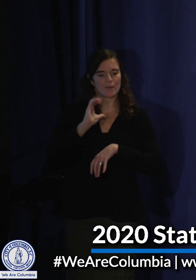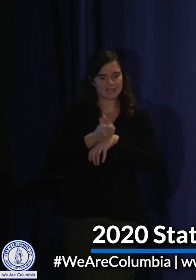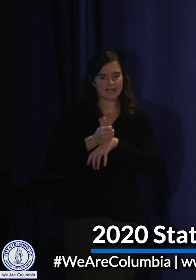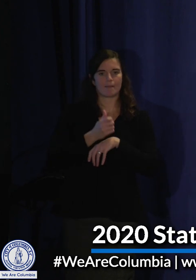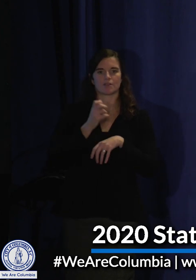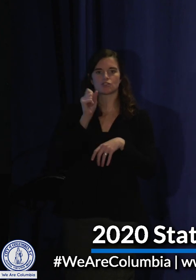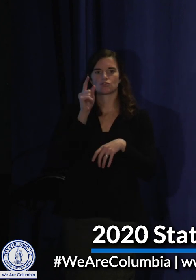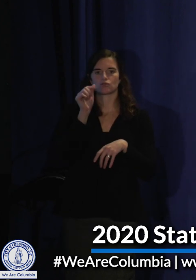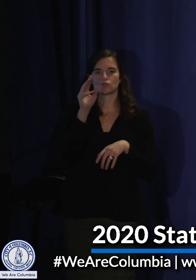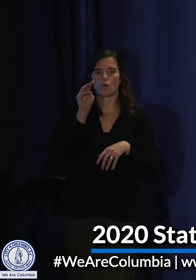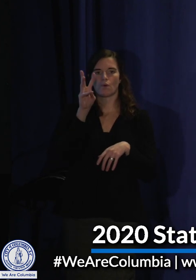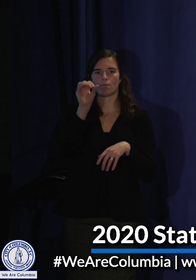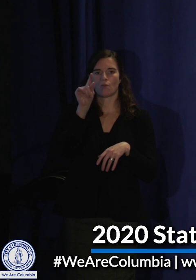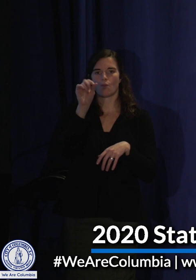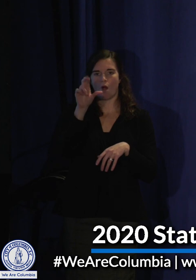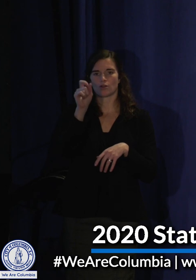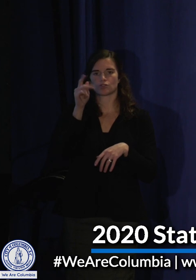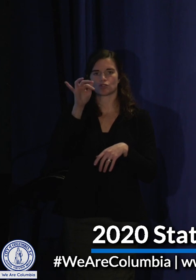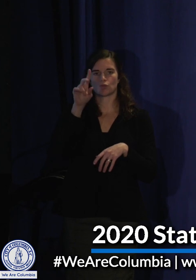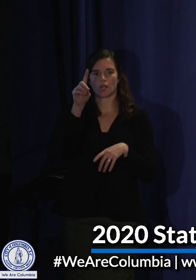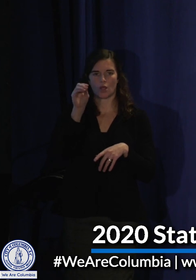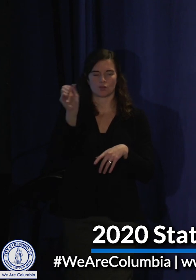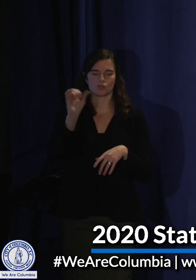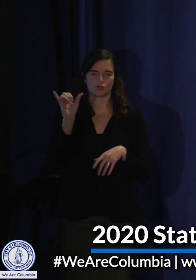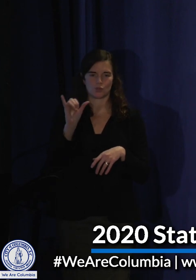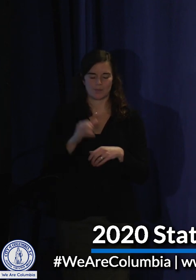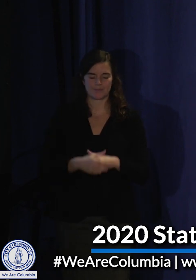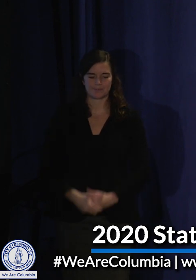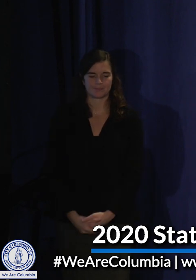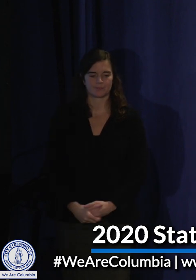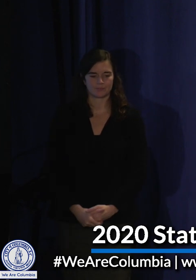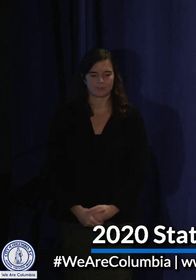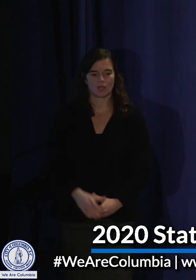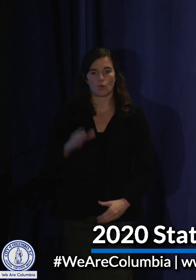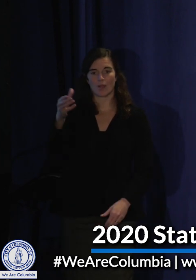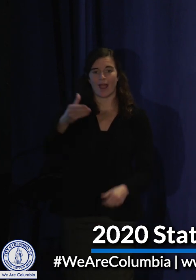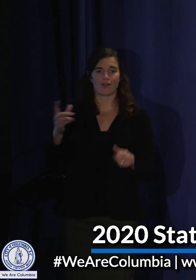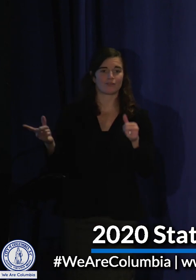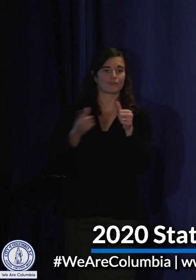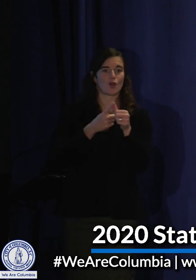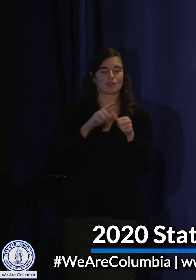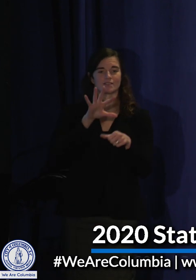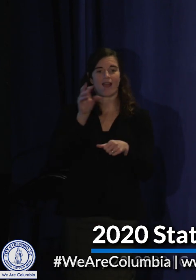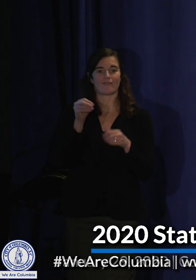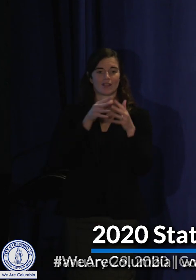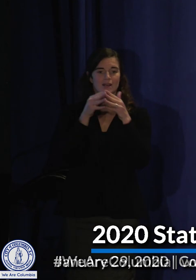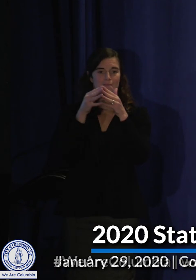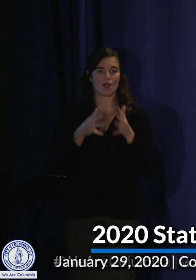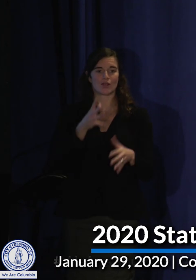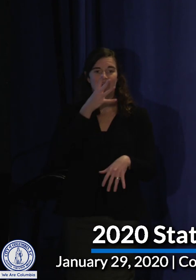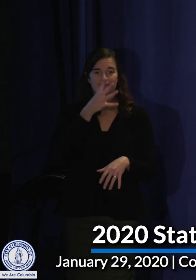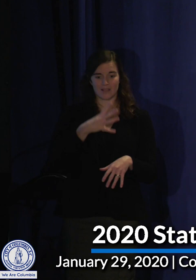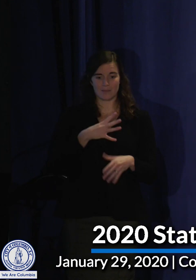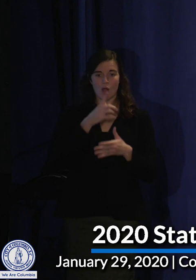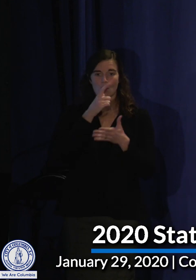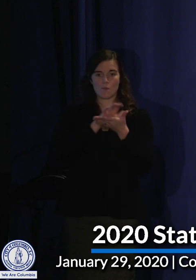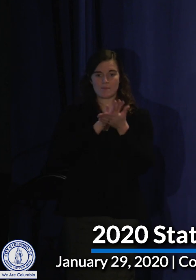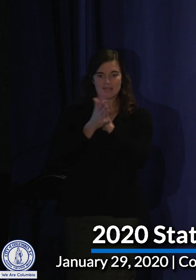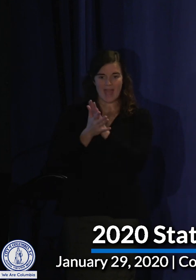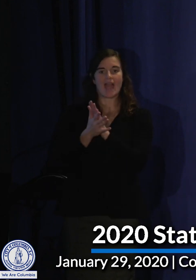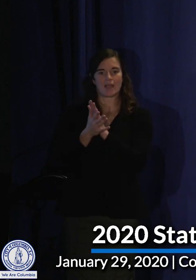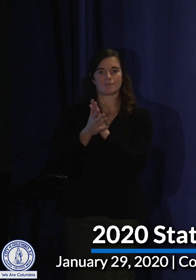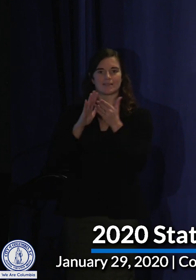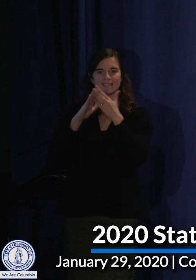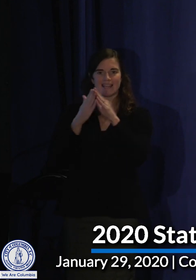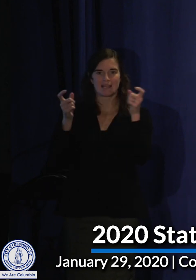Development Corporation. We hired the very first African-American female to serve as city manager of the City of